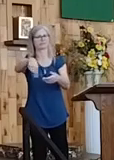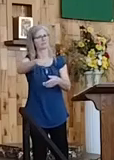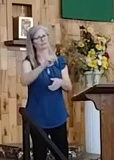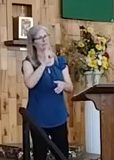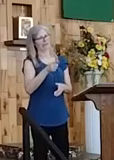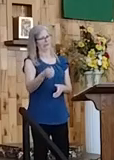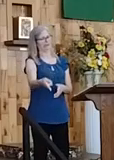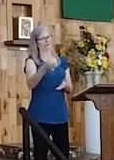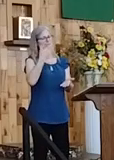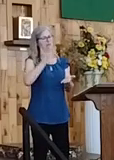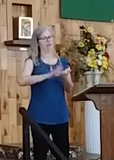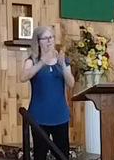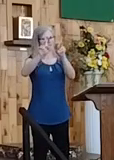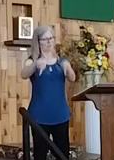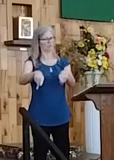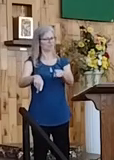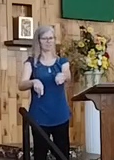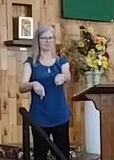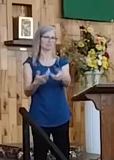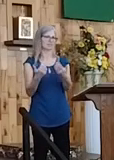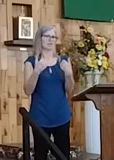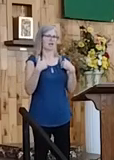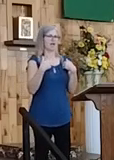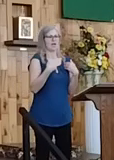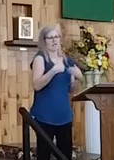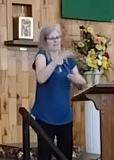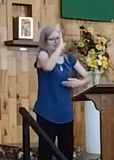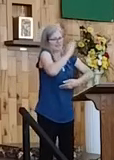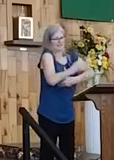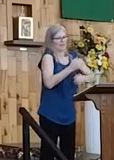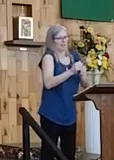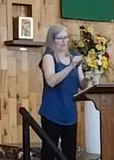bad. He had an illegitimate son with a woman